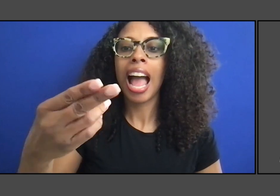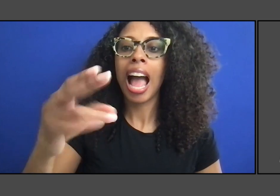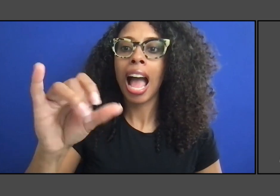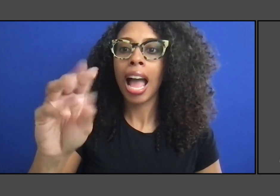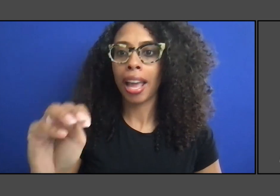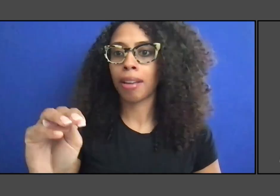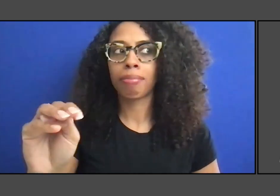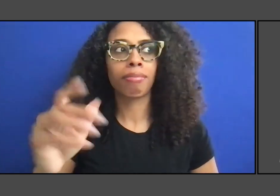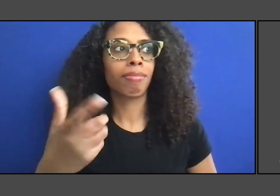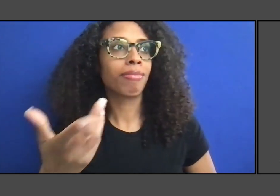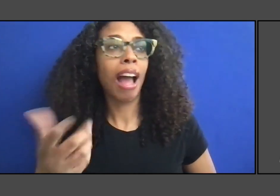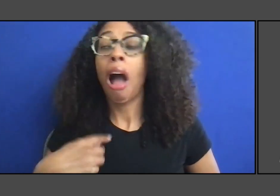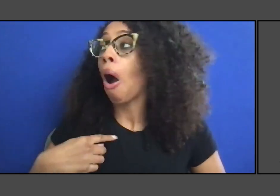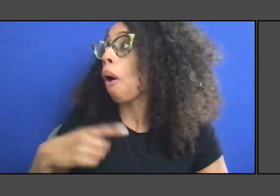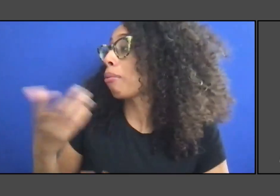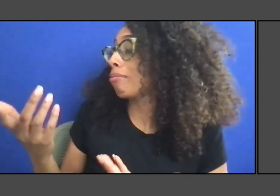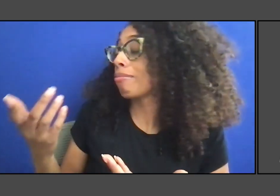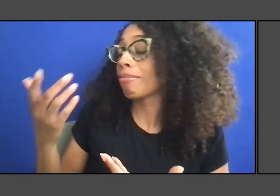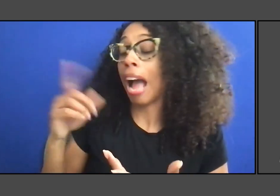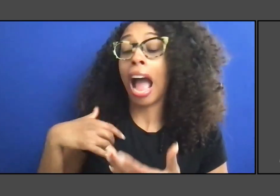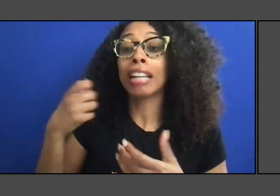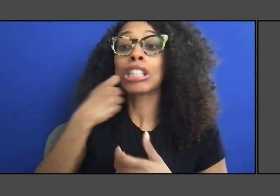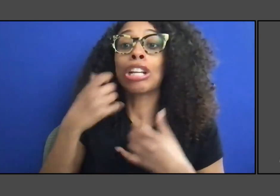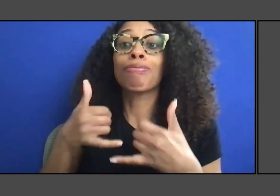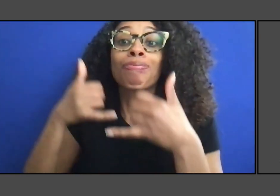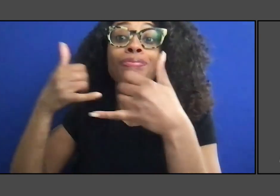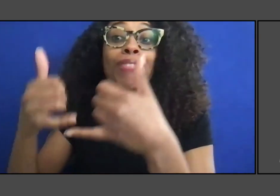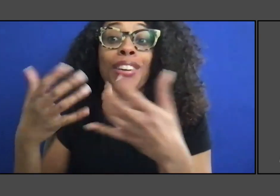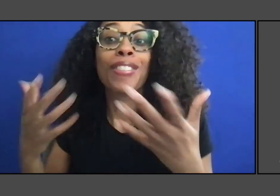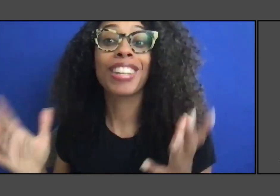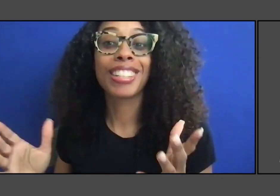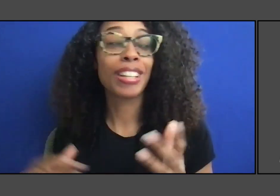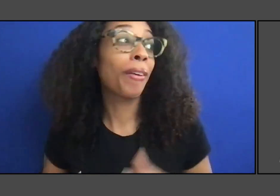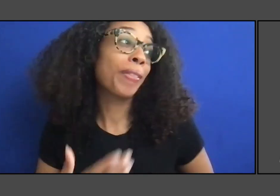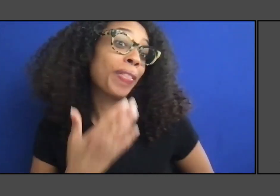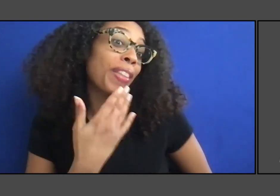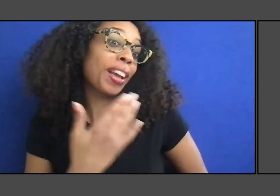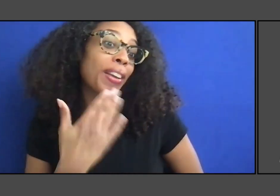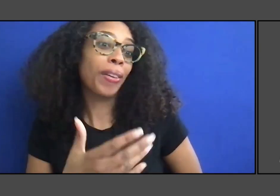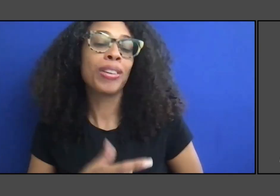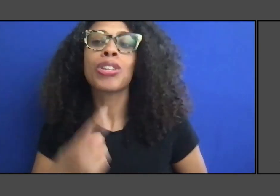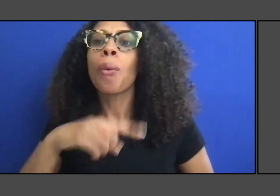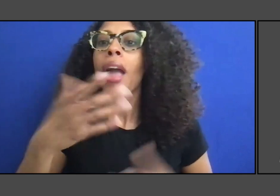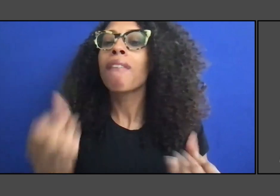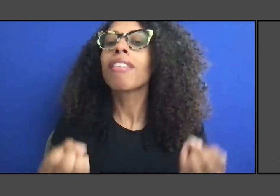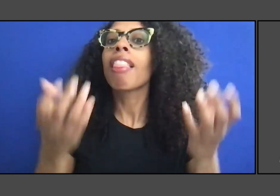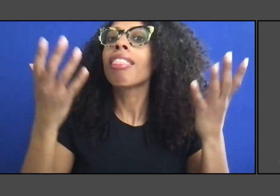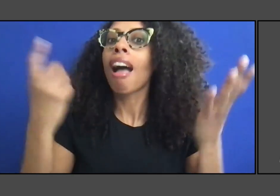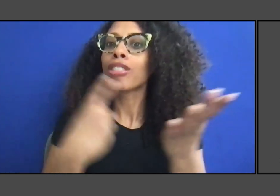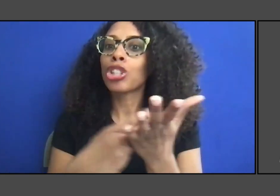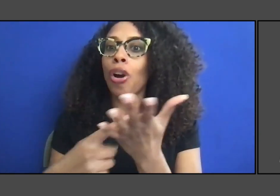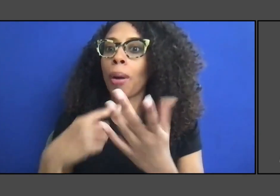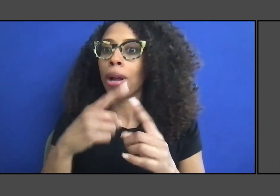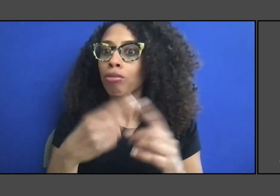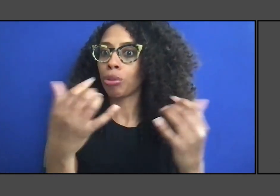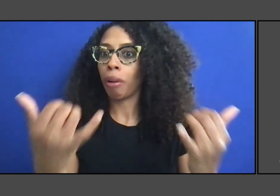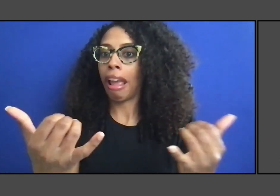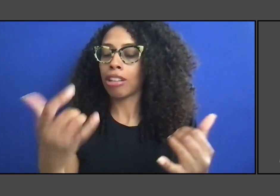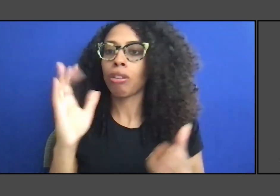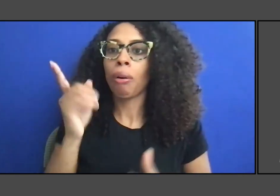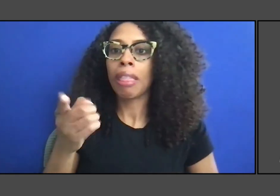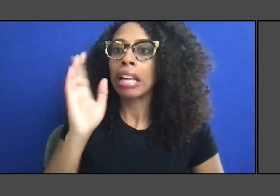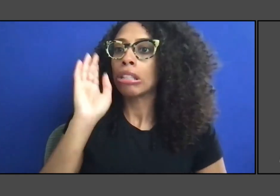you. So welcome, and we have so much to talk about today. So this is going to be a